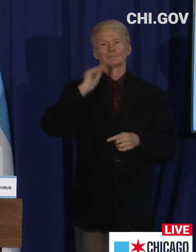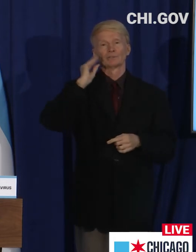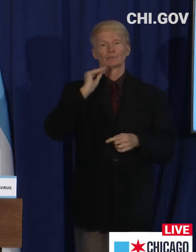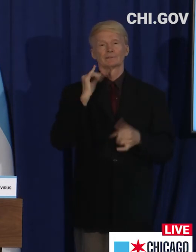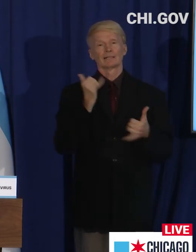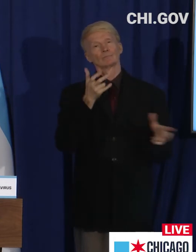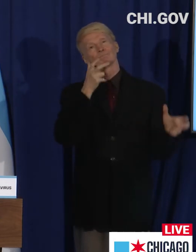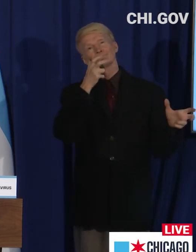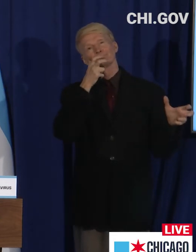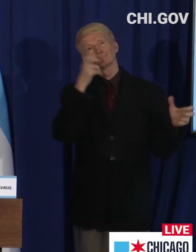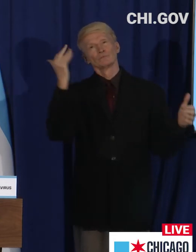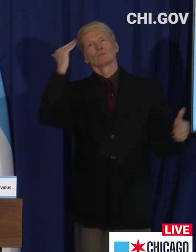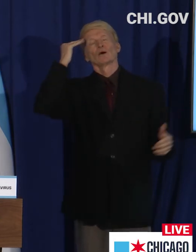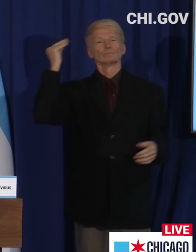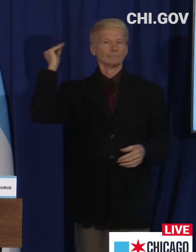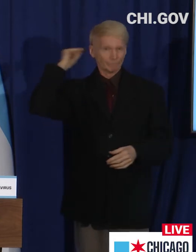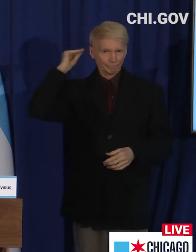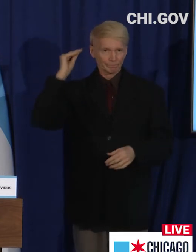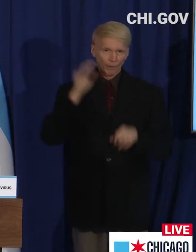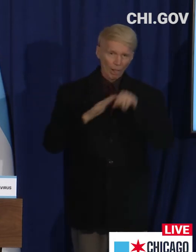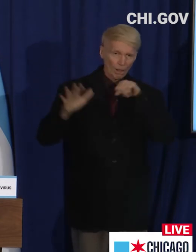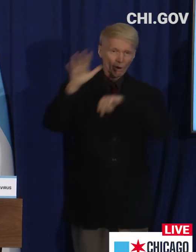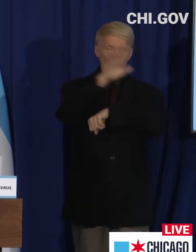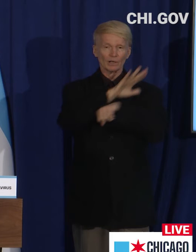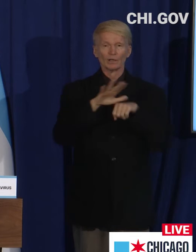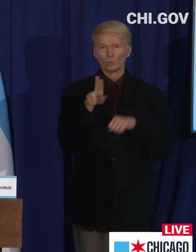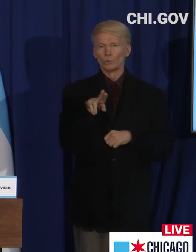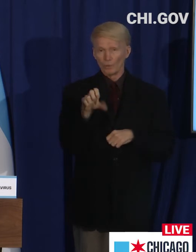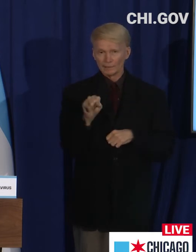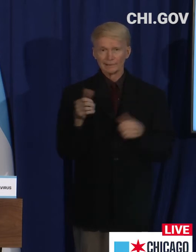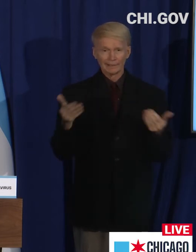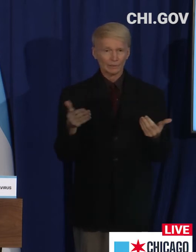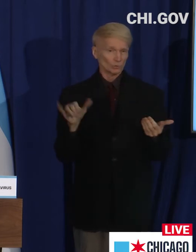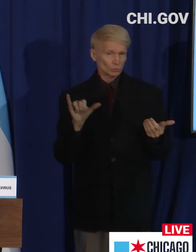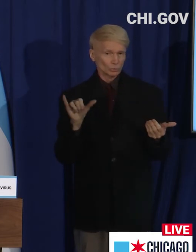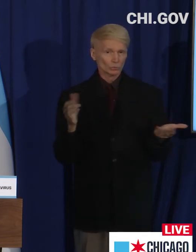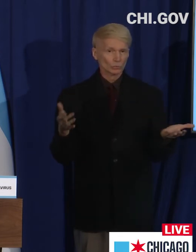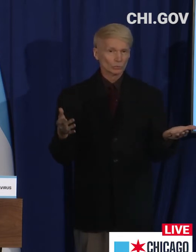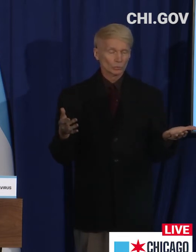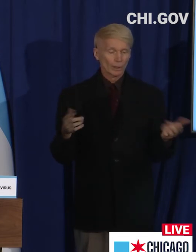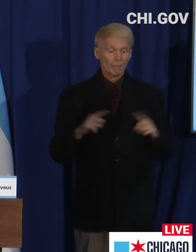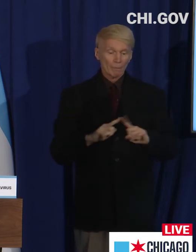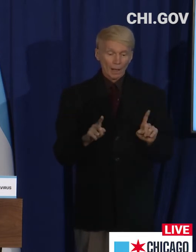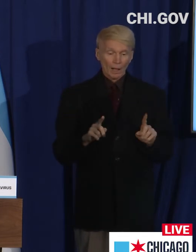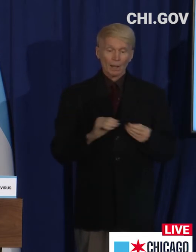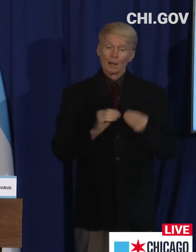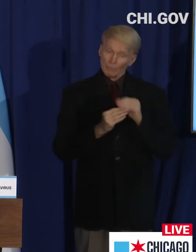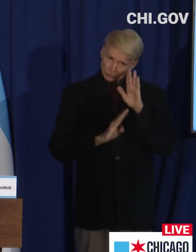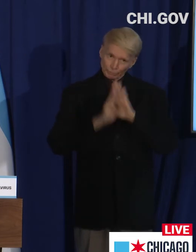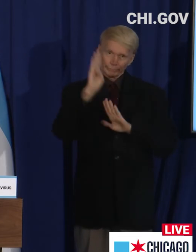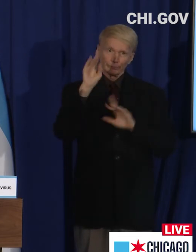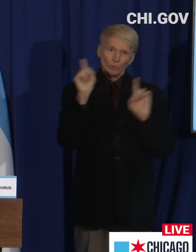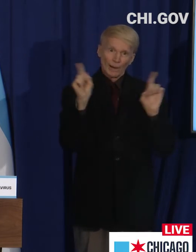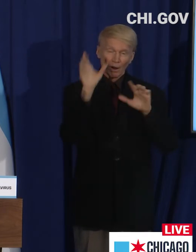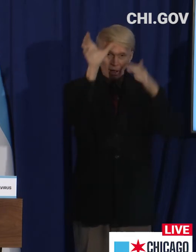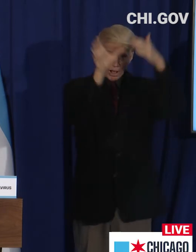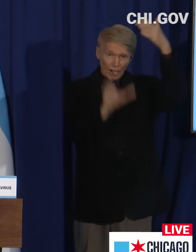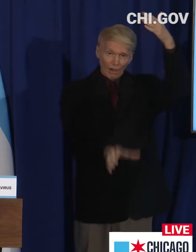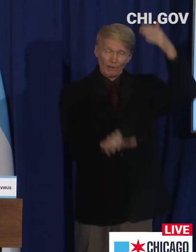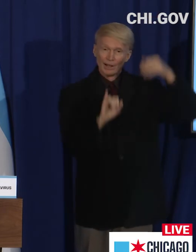here in Chicago and across the U.S., but we are absolutely seeing cases surge across